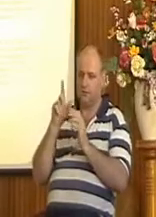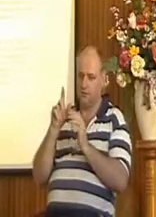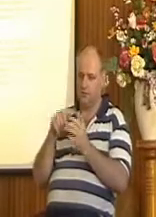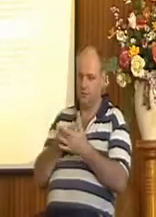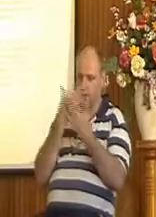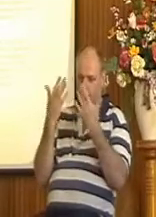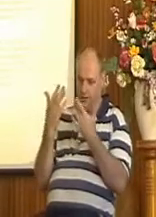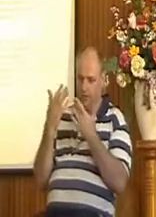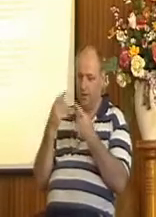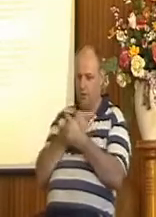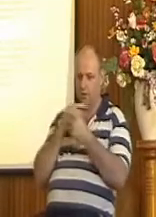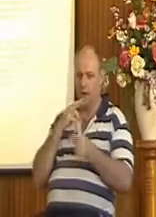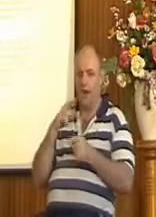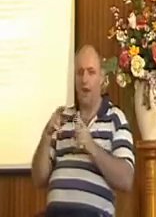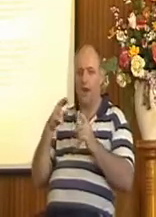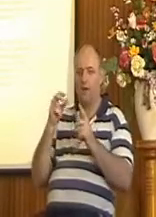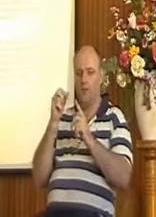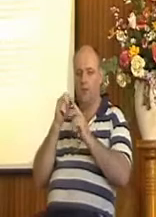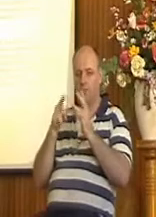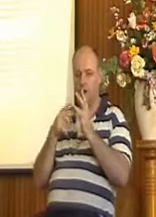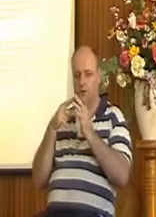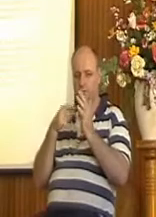until that day. Are we? Am I?